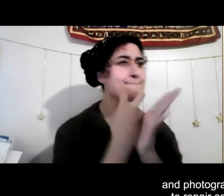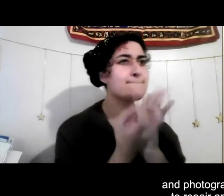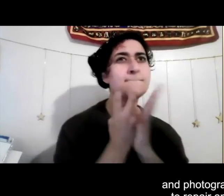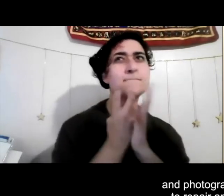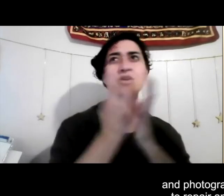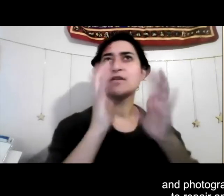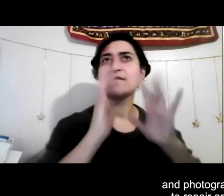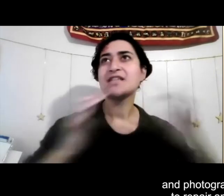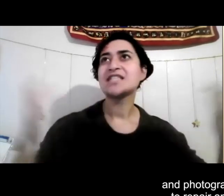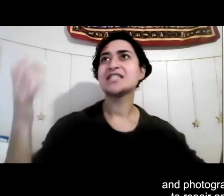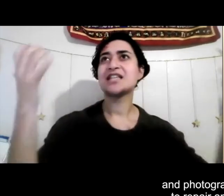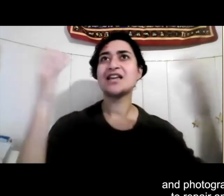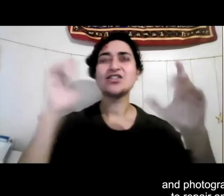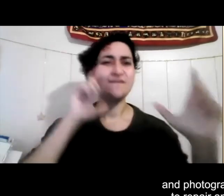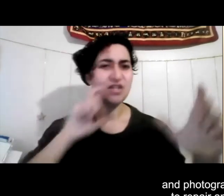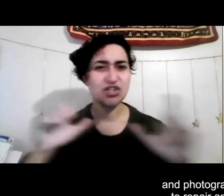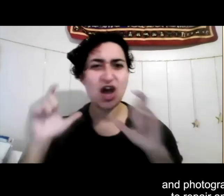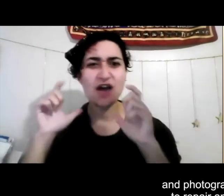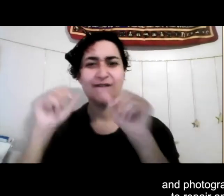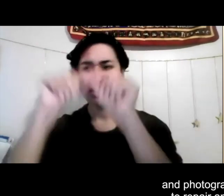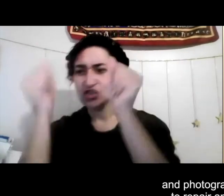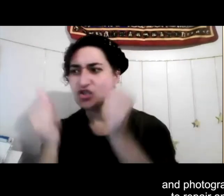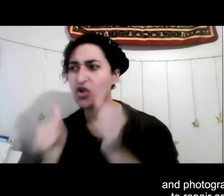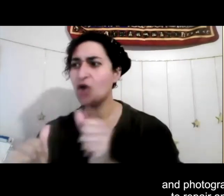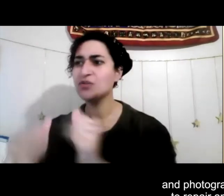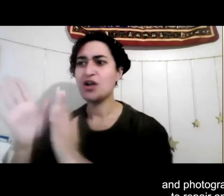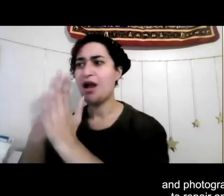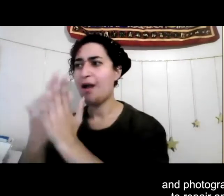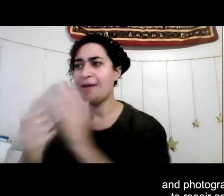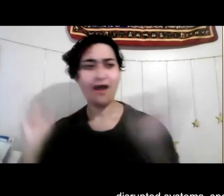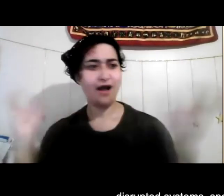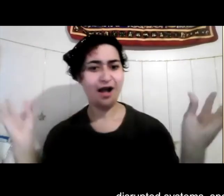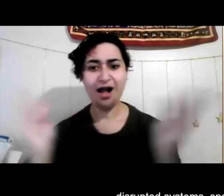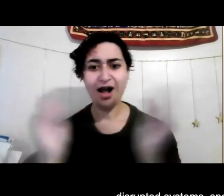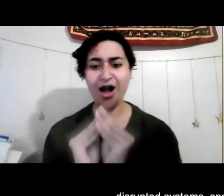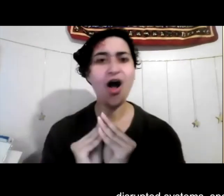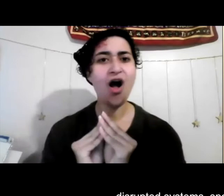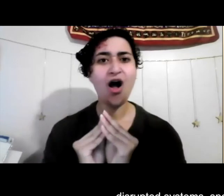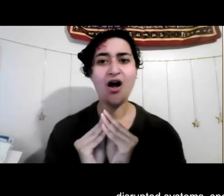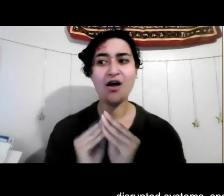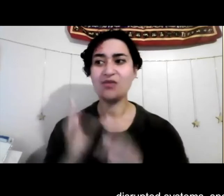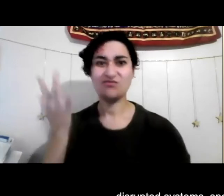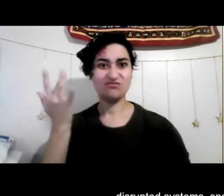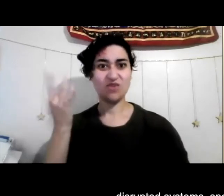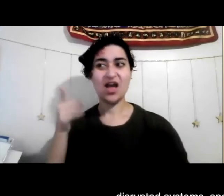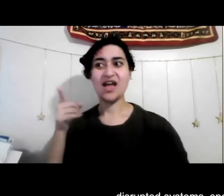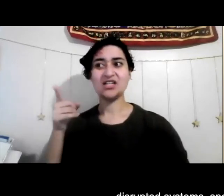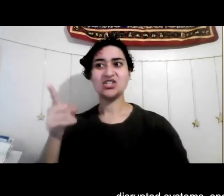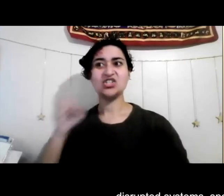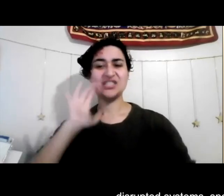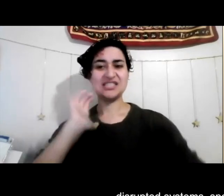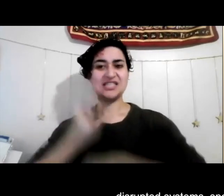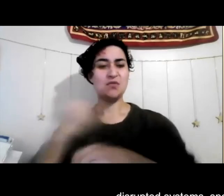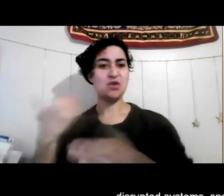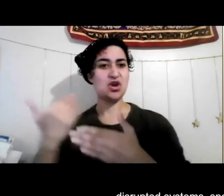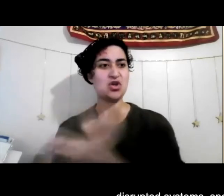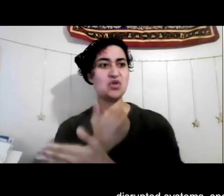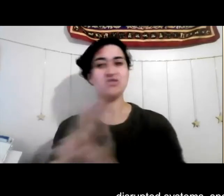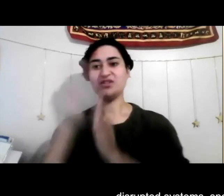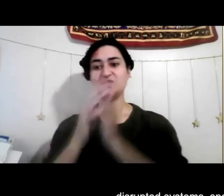and photography in order to repair and reshape disrupted systems, spaces,